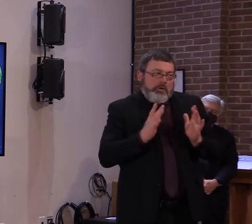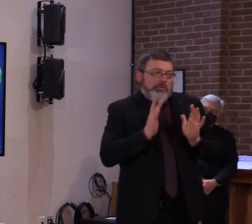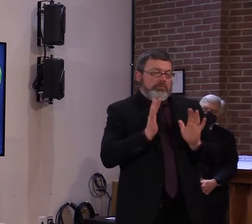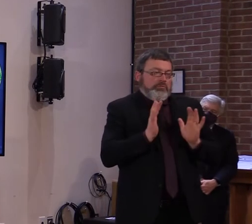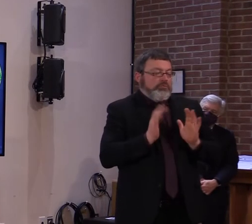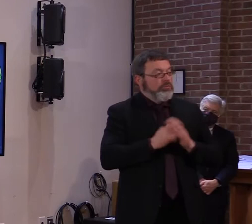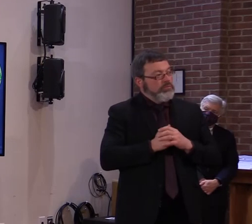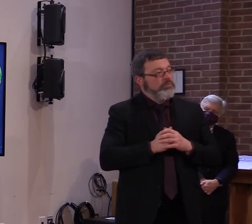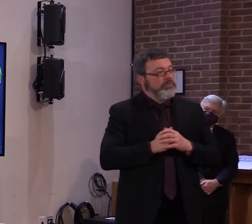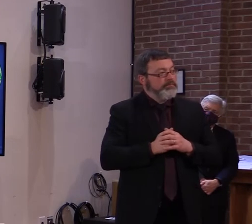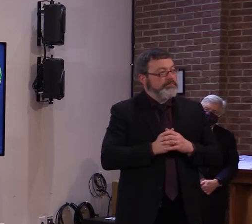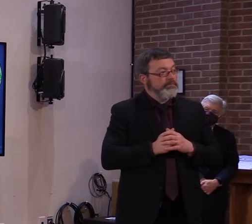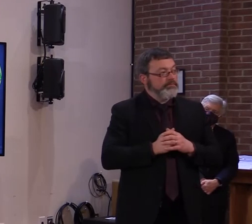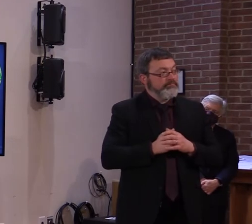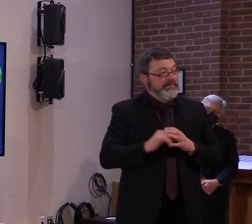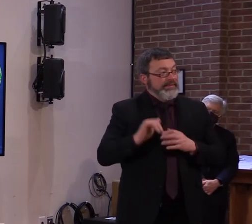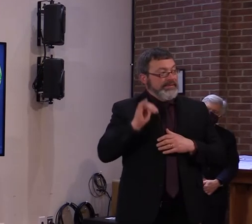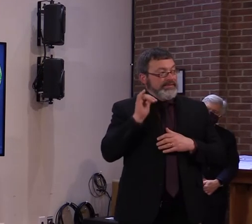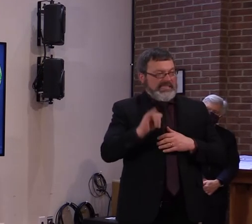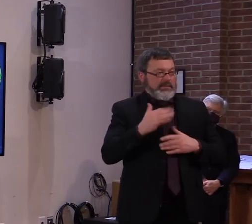That's it for the slides.